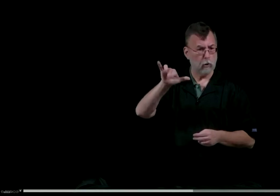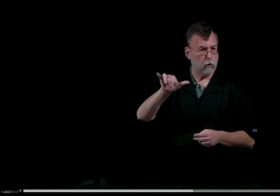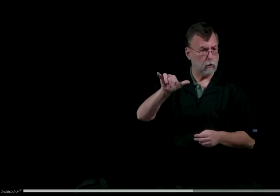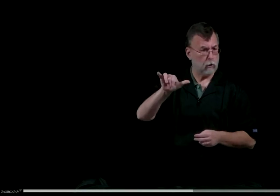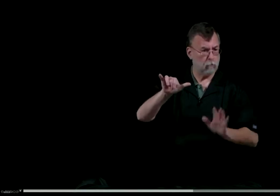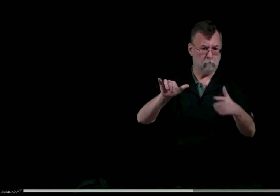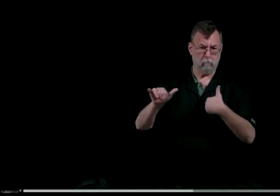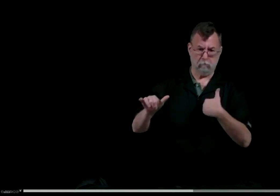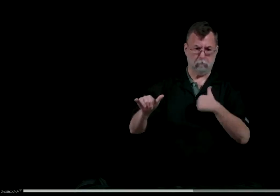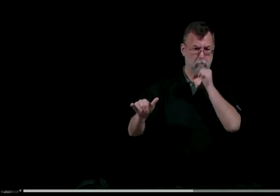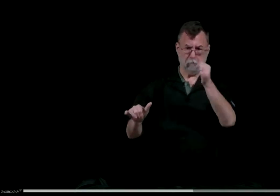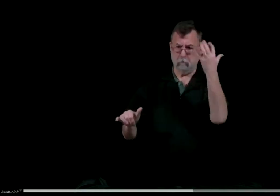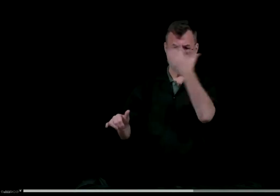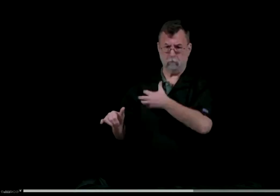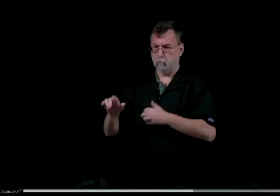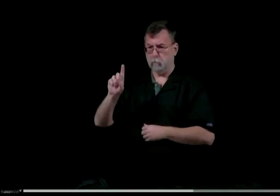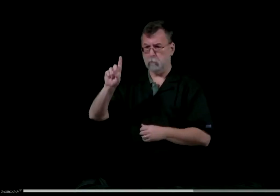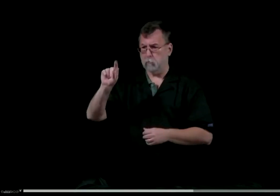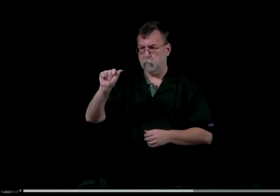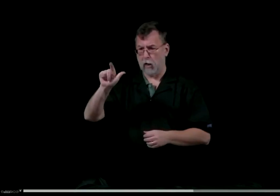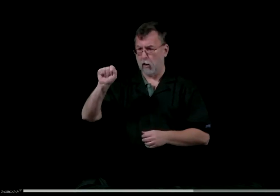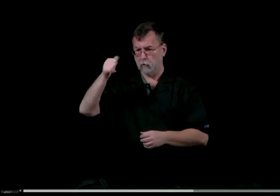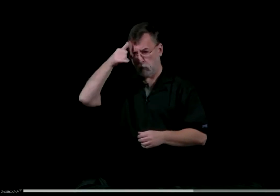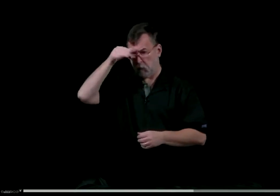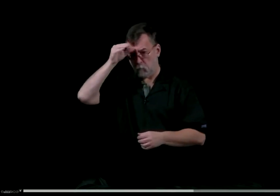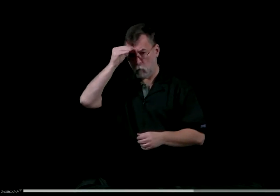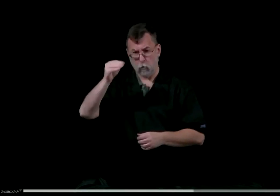Tom Landry was a famous football coach.